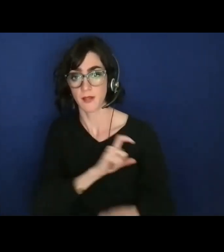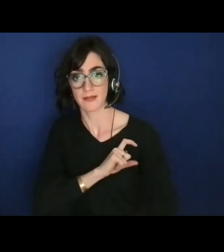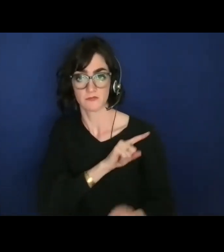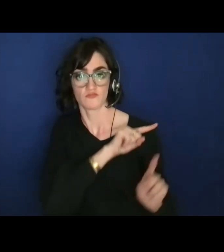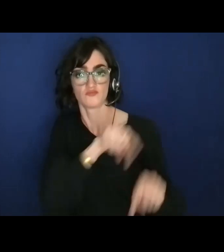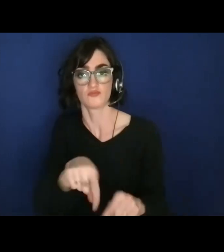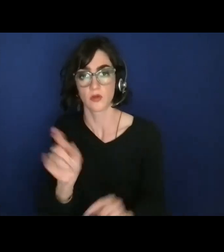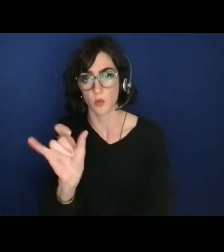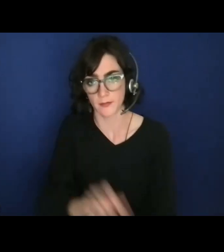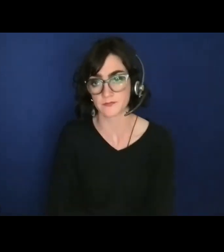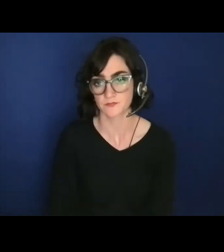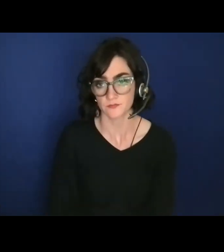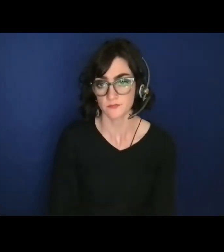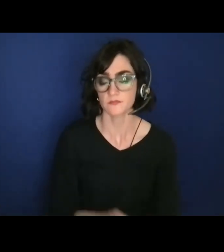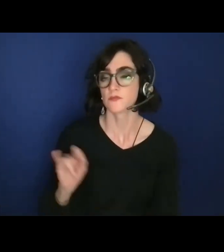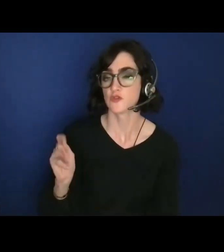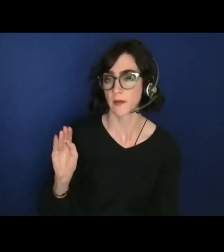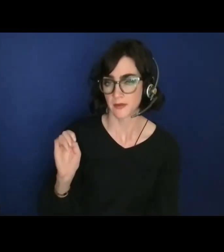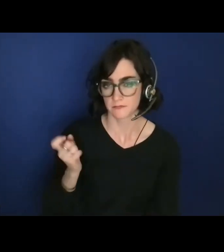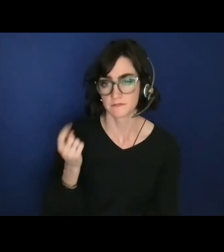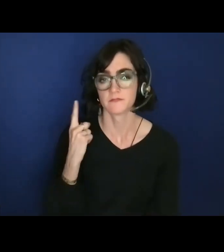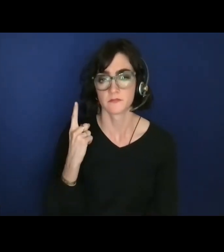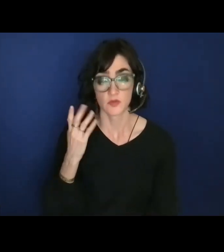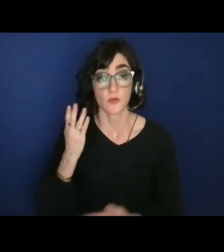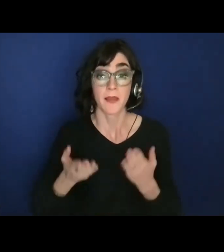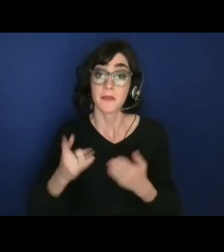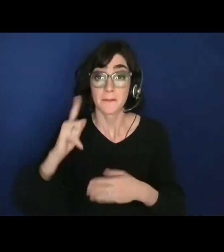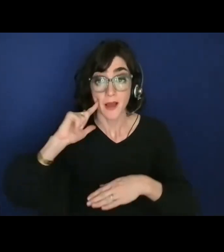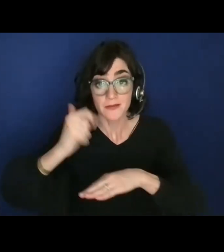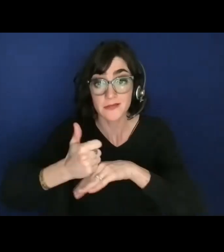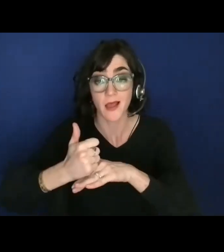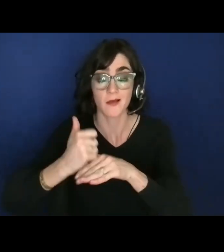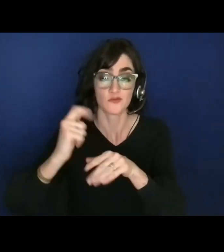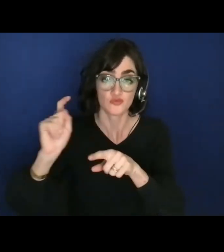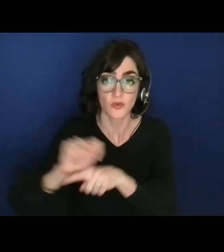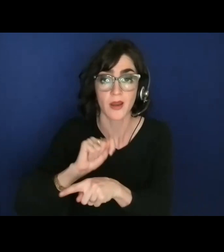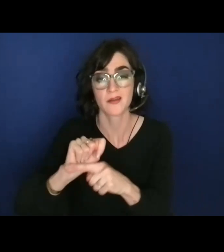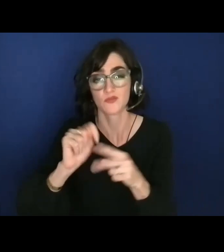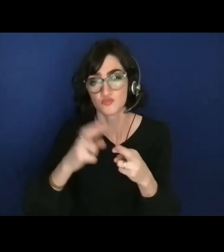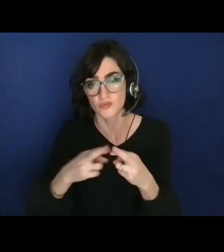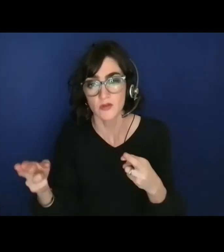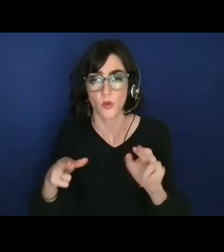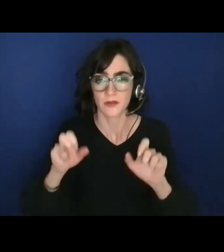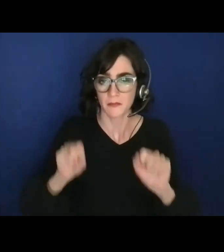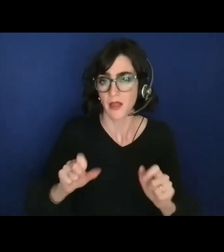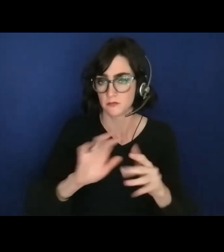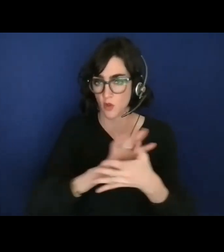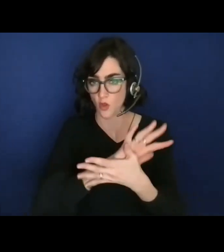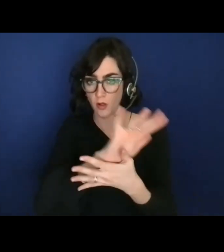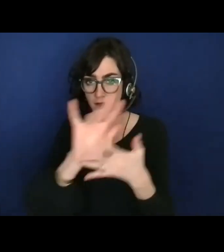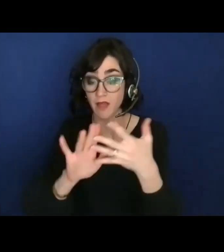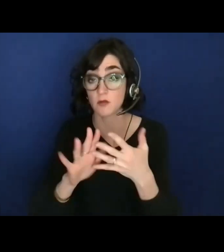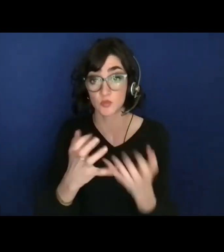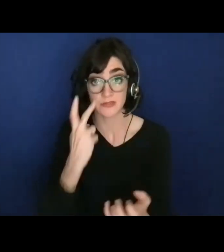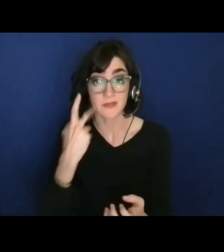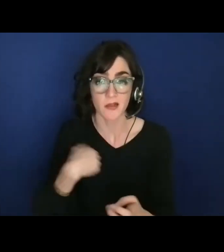them. Okay, so whether it's mindset or training or resources or capacity, you'd like to see us figure that out and be